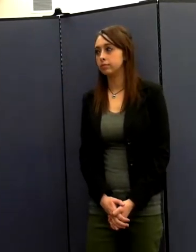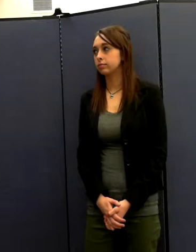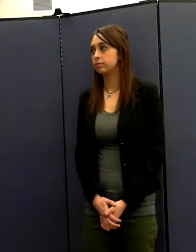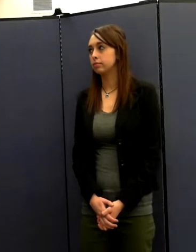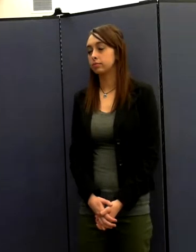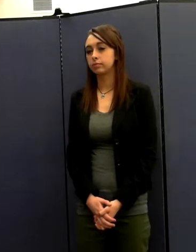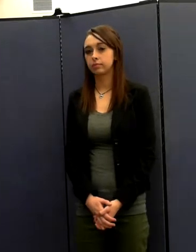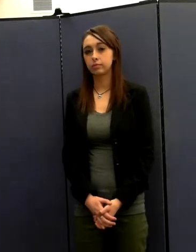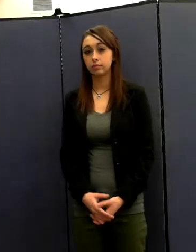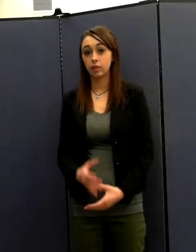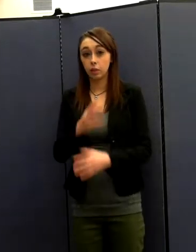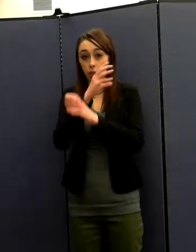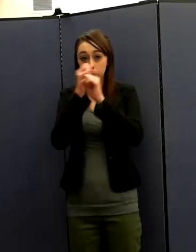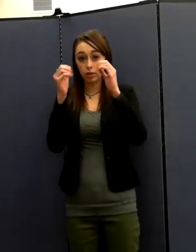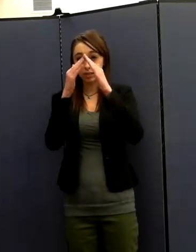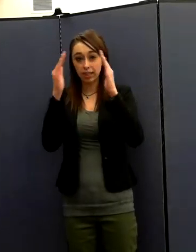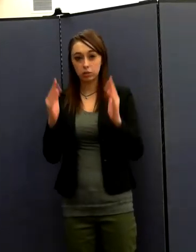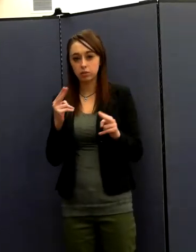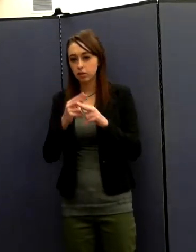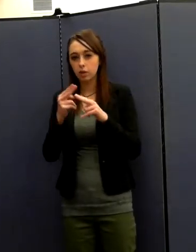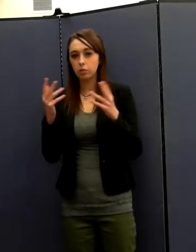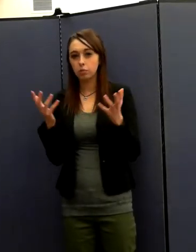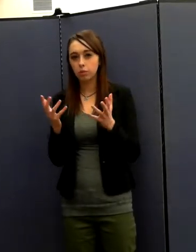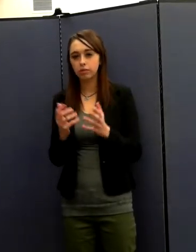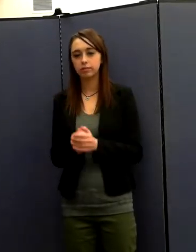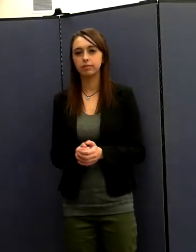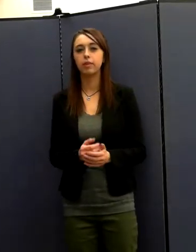What's the president's house called? The White House.